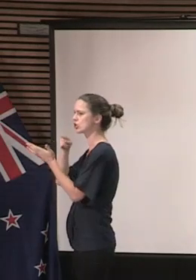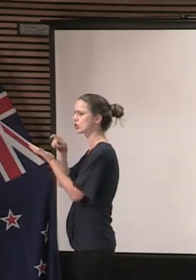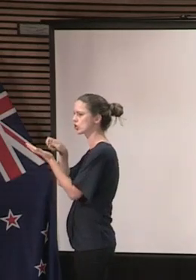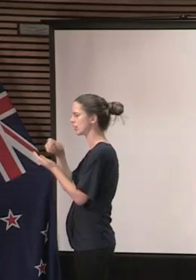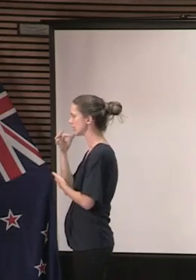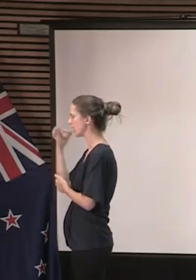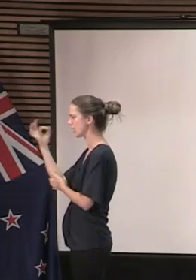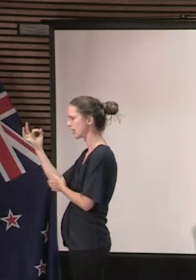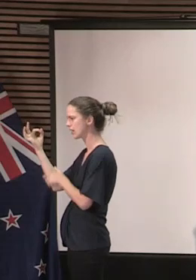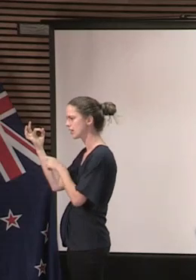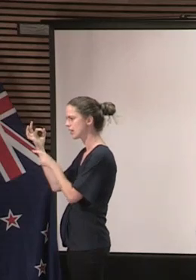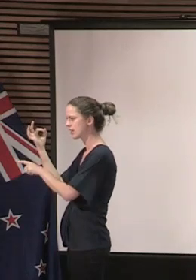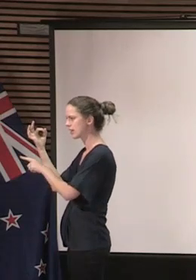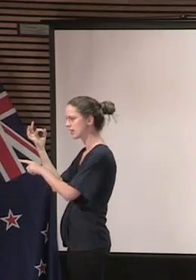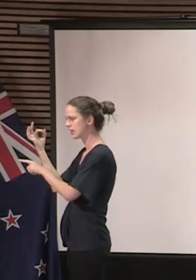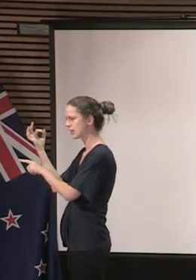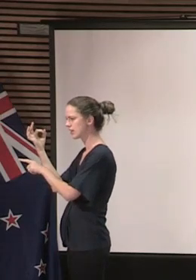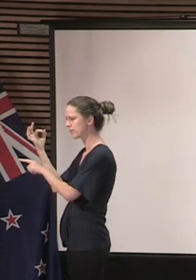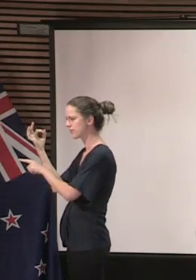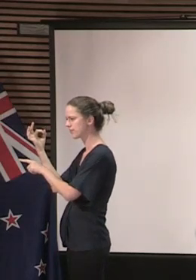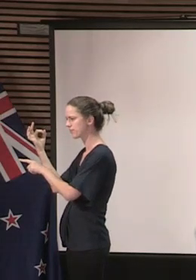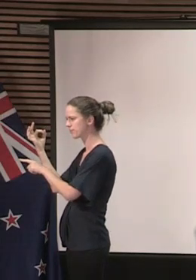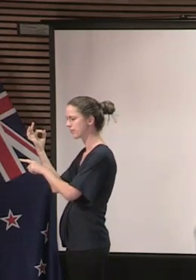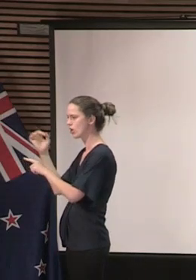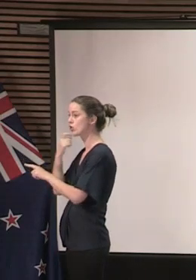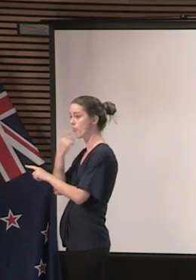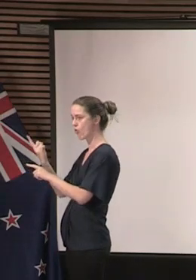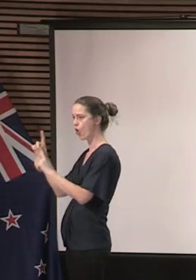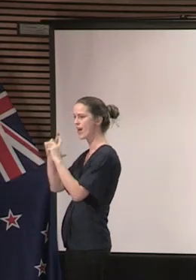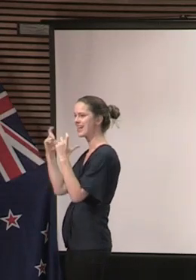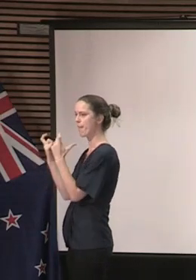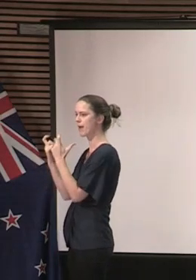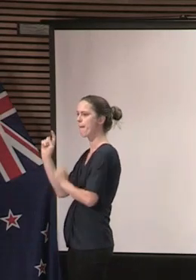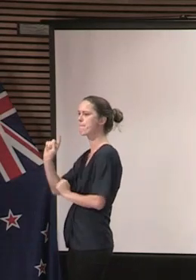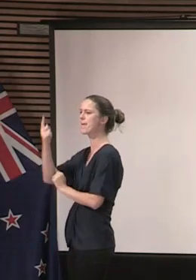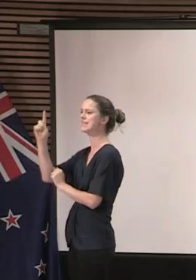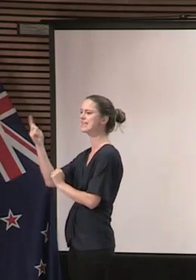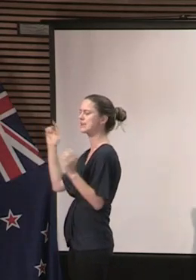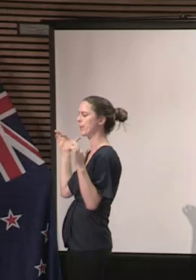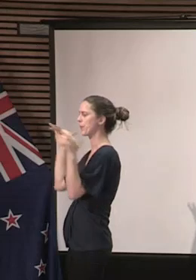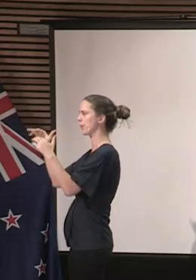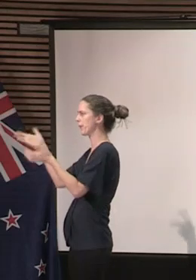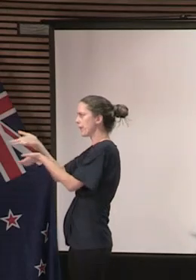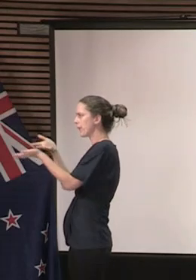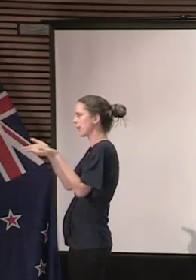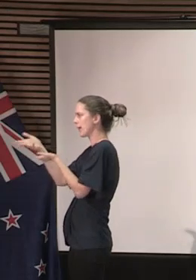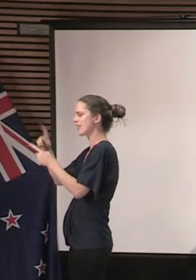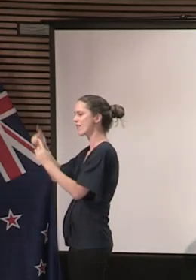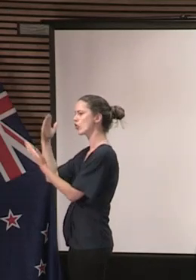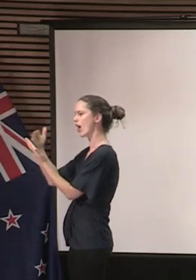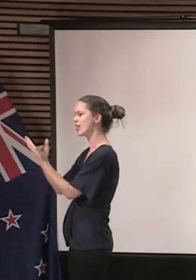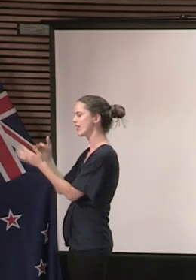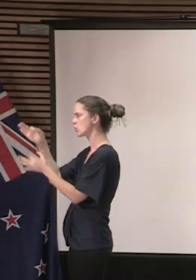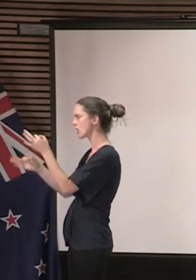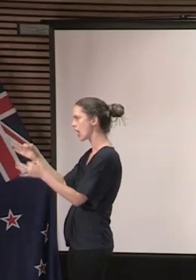In terms of in the context of the criteria that you've outlined for the Cabinet tomorrow, is there any capacity for the Cabinet to consider